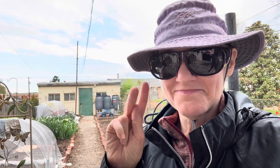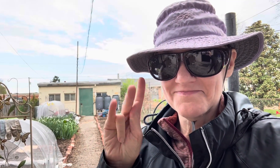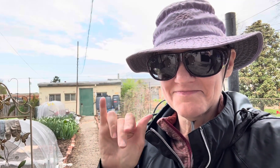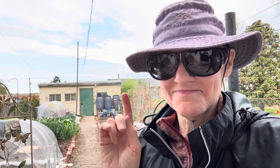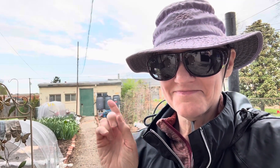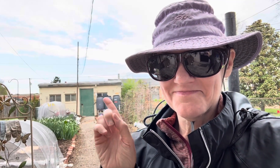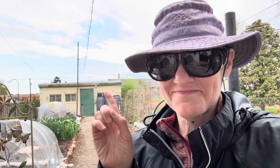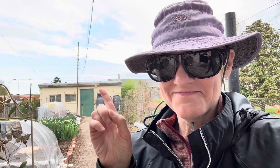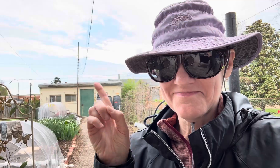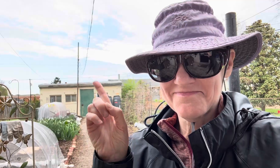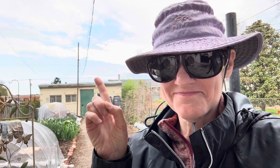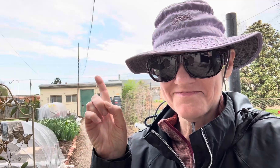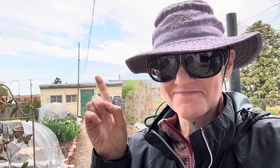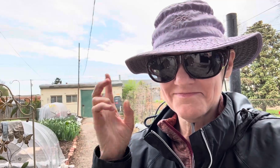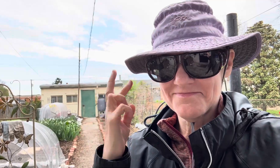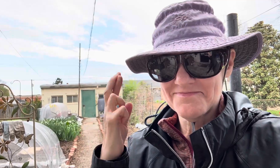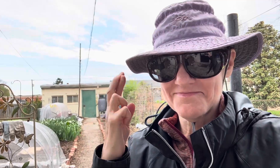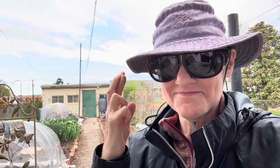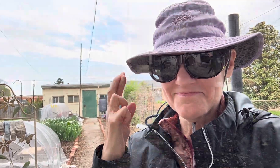I think I see blue sky.